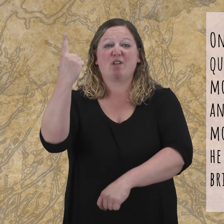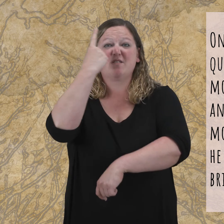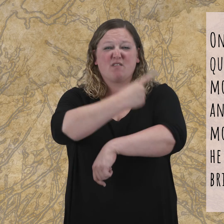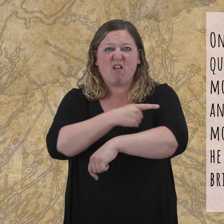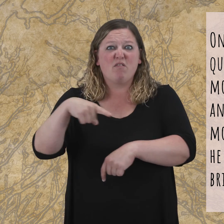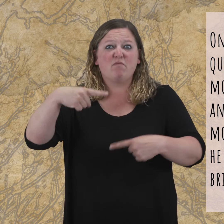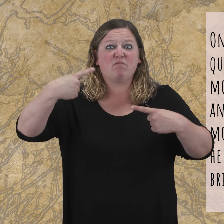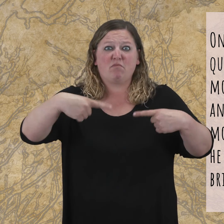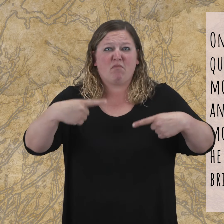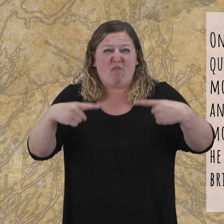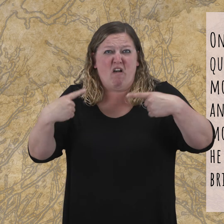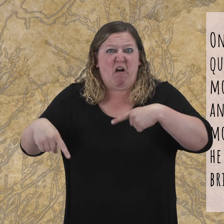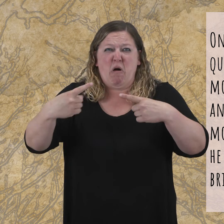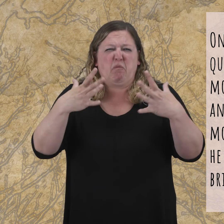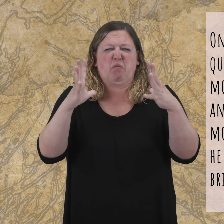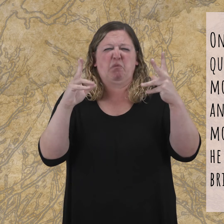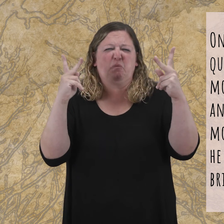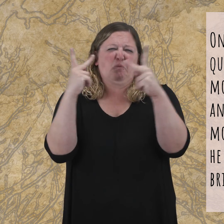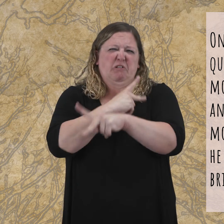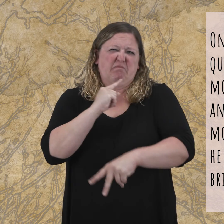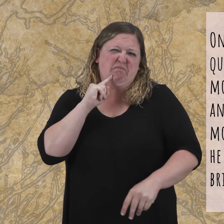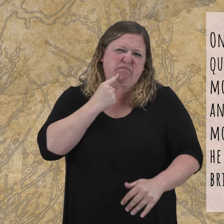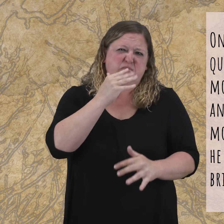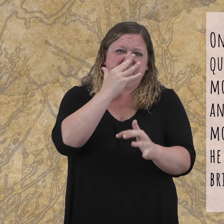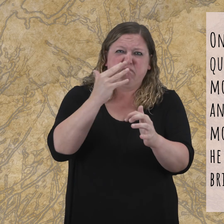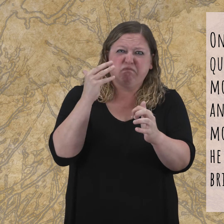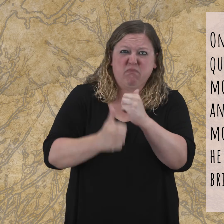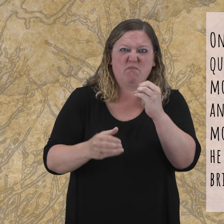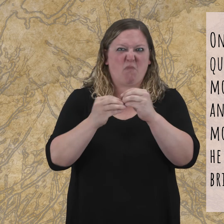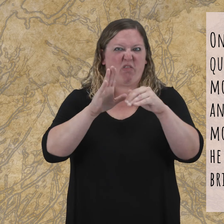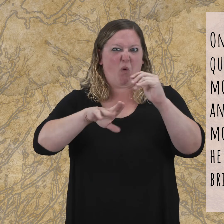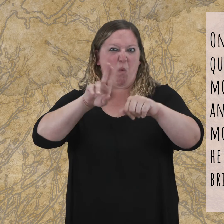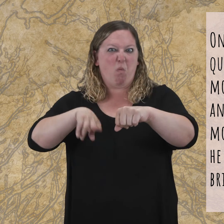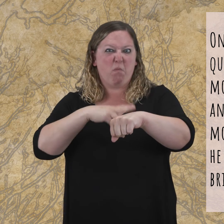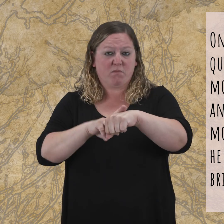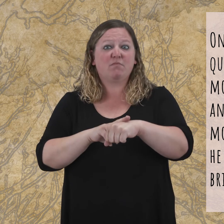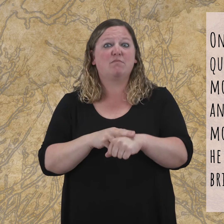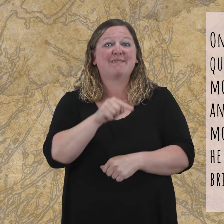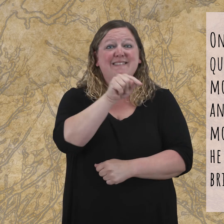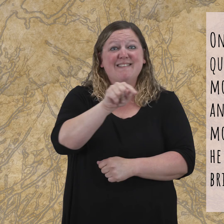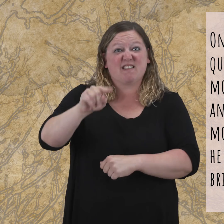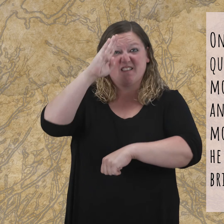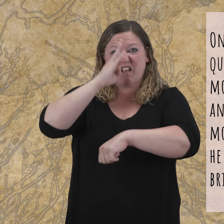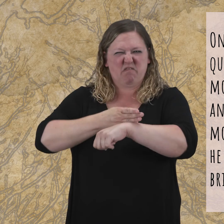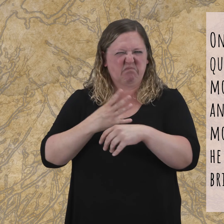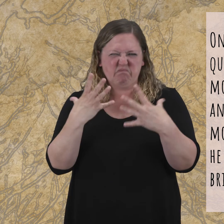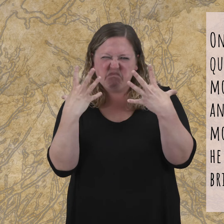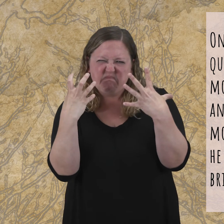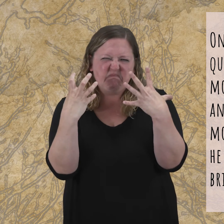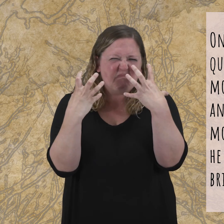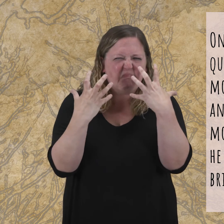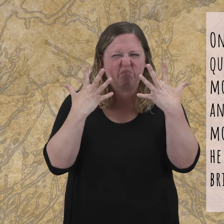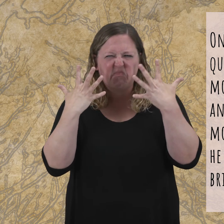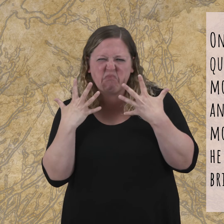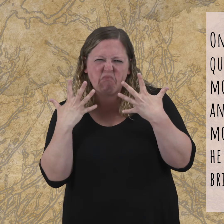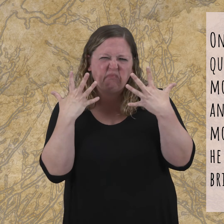One day, when the quarreling had been much more violent than usual, and each of the sons was moping in a